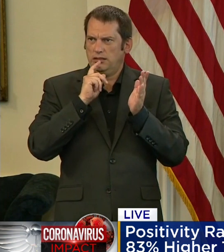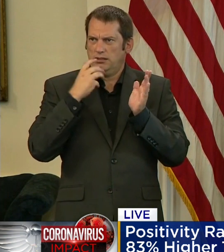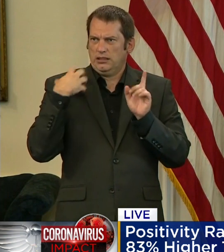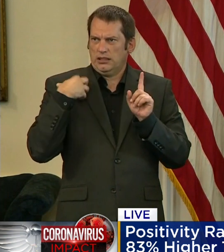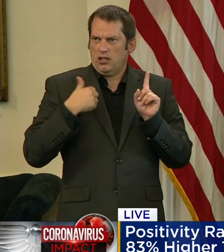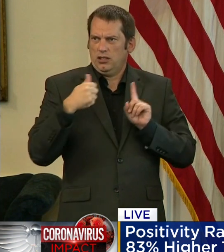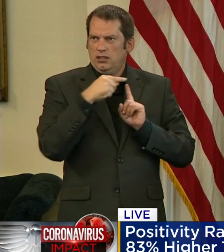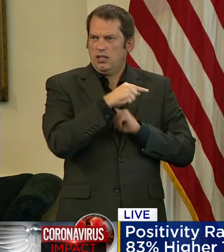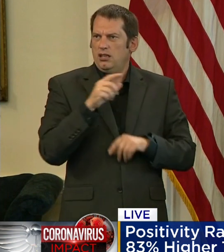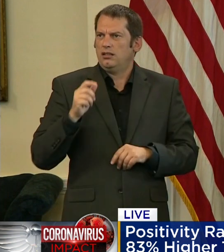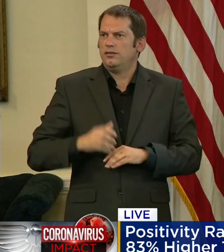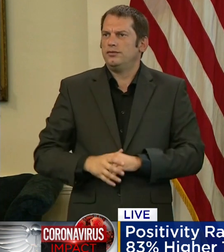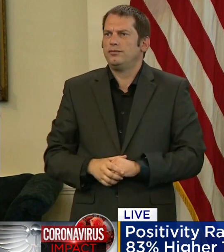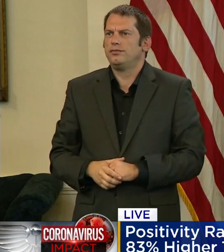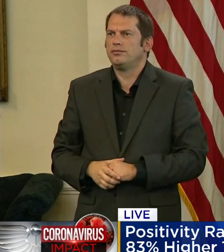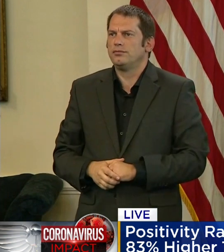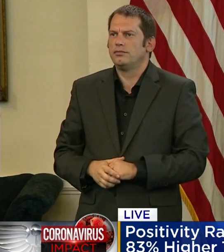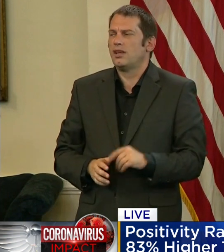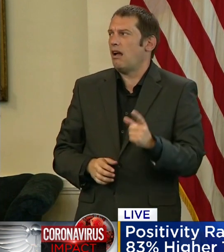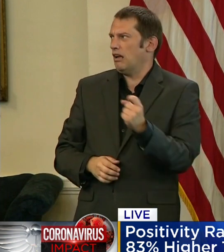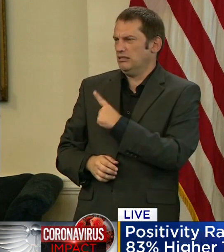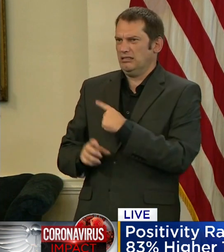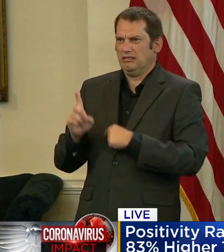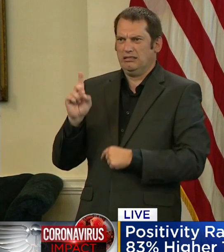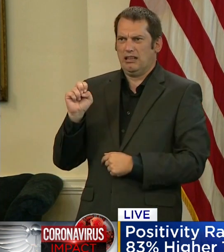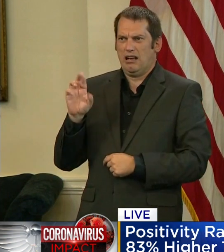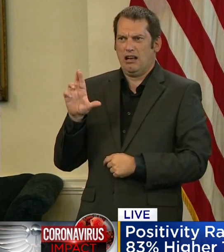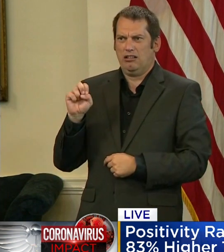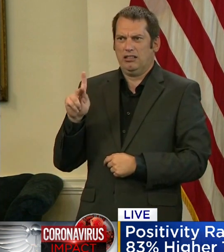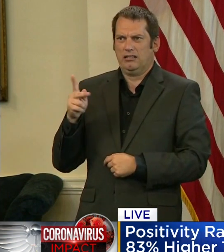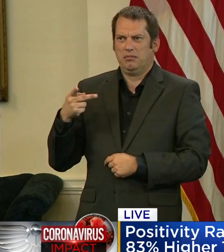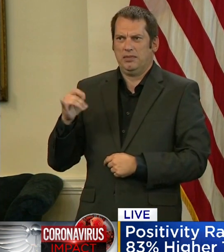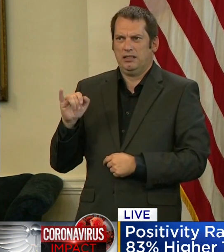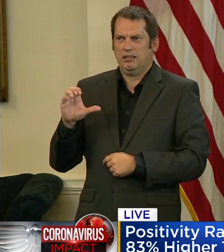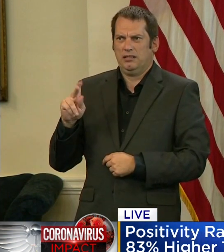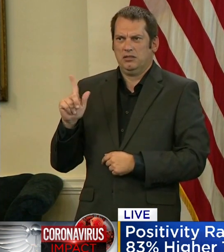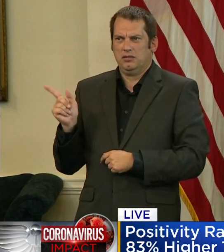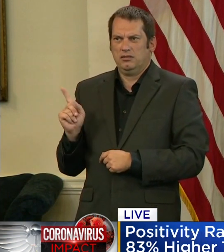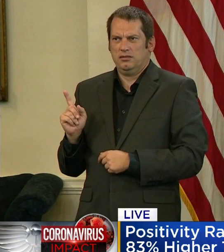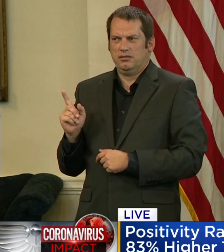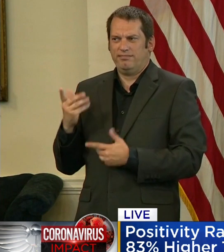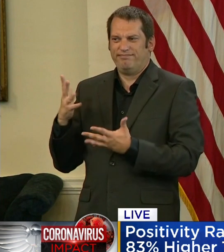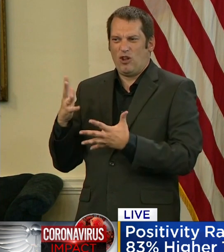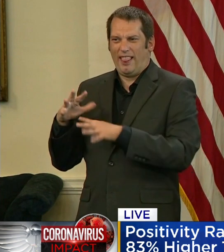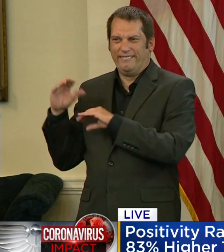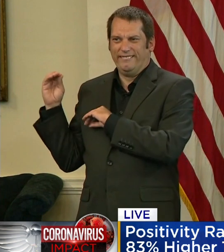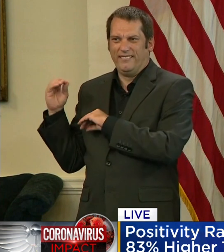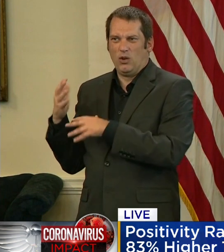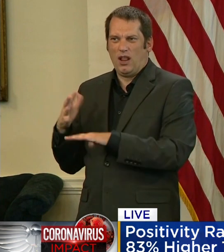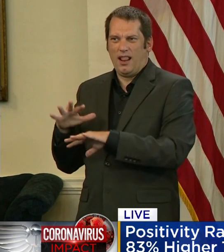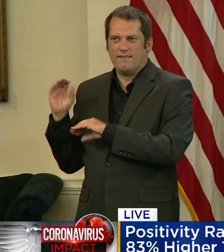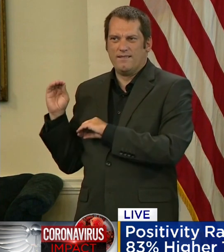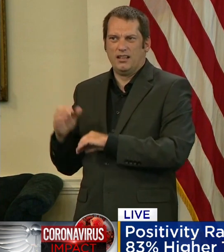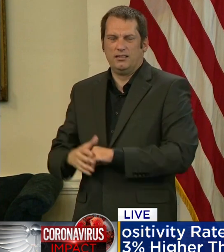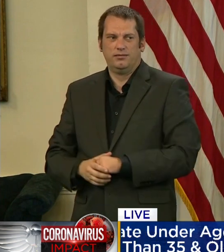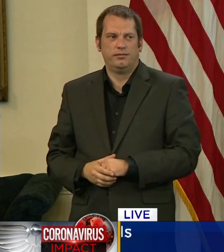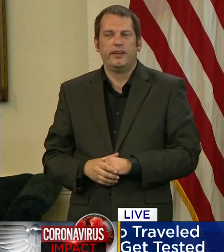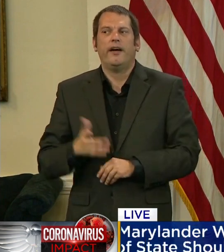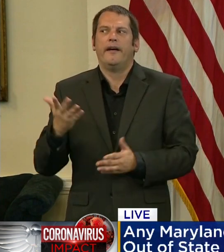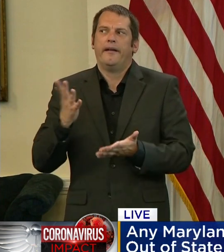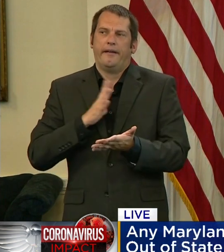questions on the ongoing investigation and didn't want to get into all of the Corona stuff, has already left. And Okay, well, I'll ask you this.